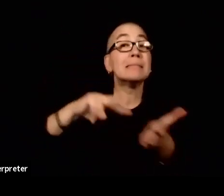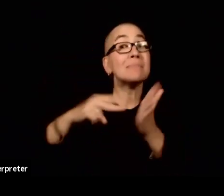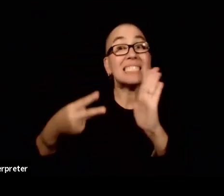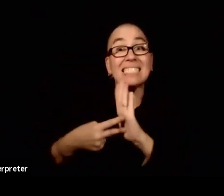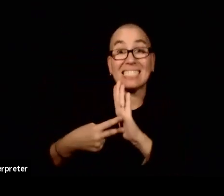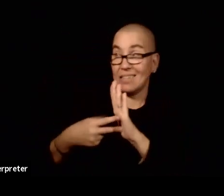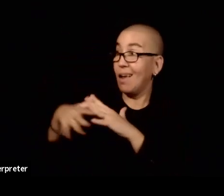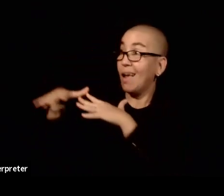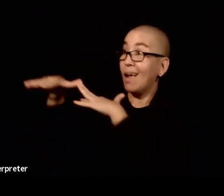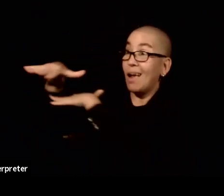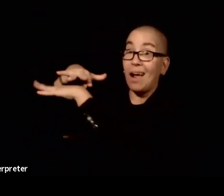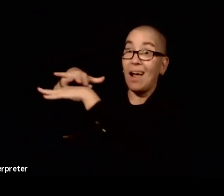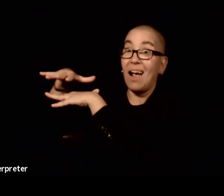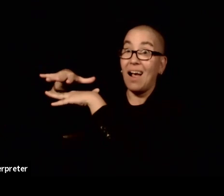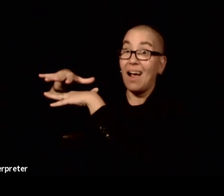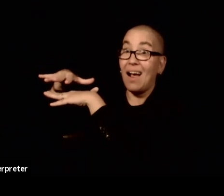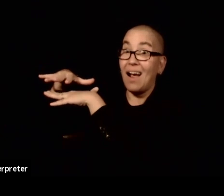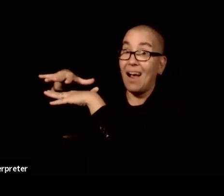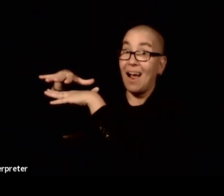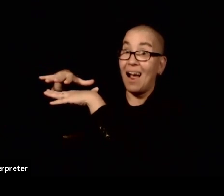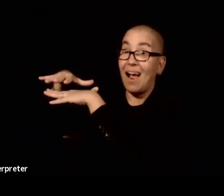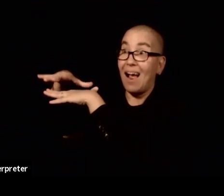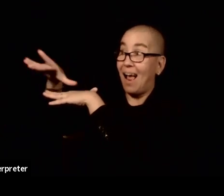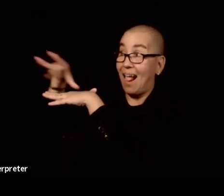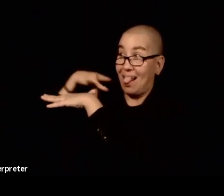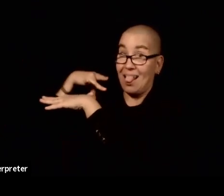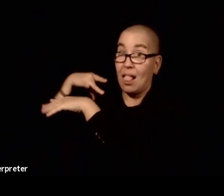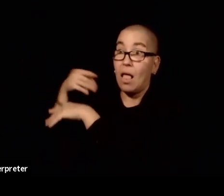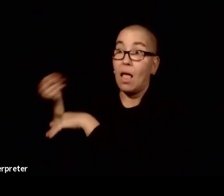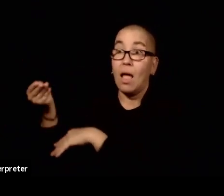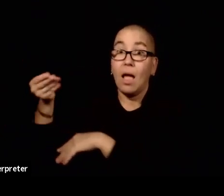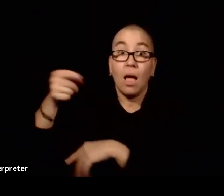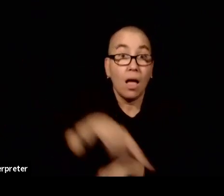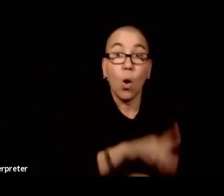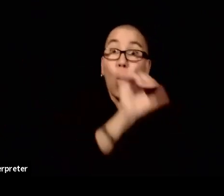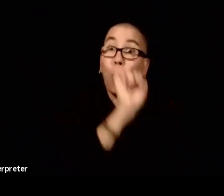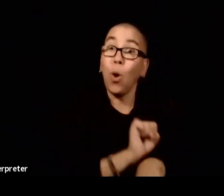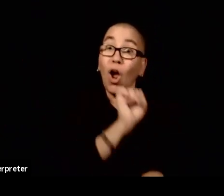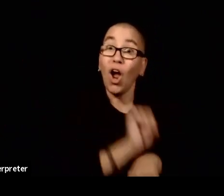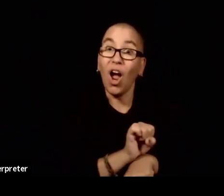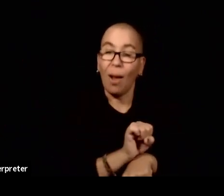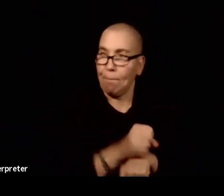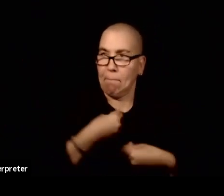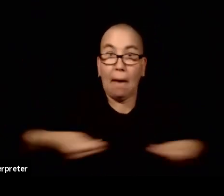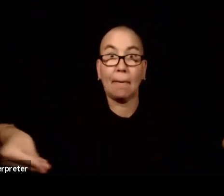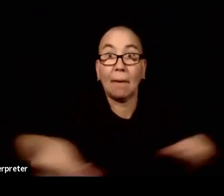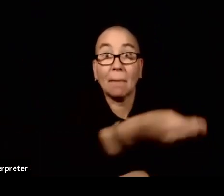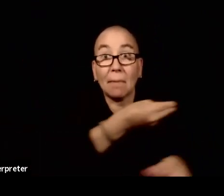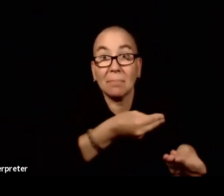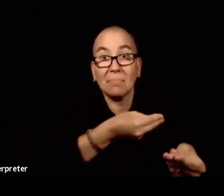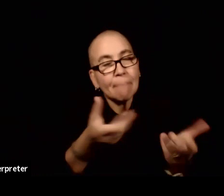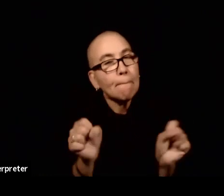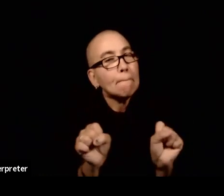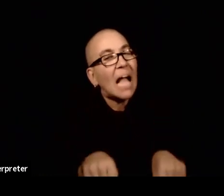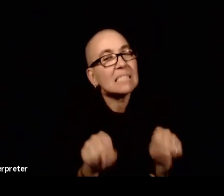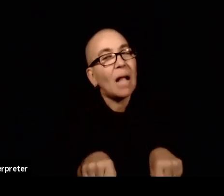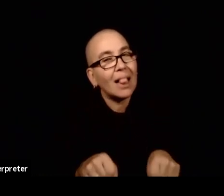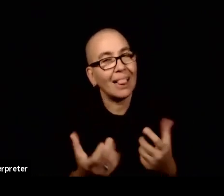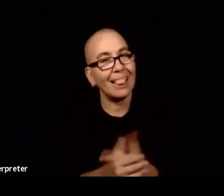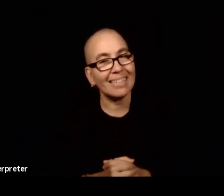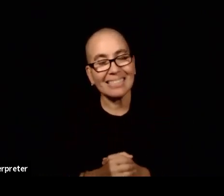unwittingly bringing it in. And so we want to make sure that people are aware that they need to think about all the roles they play, not just their age and their